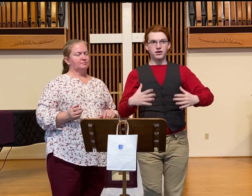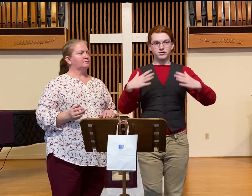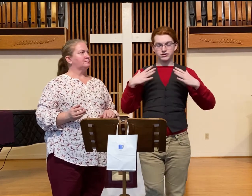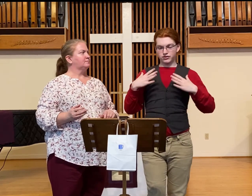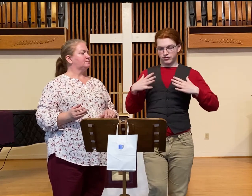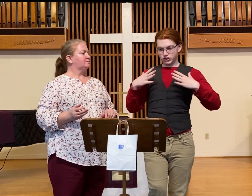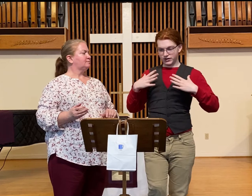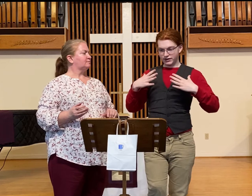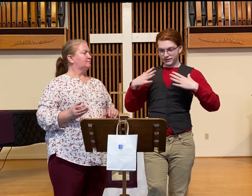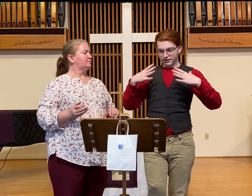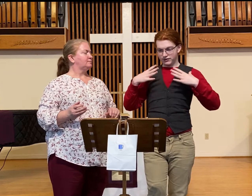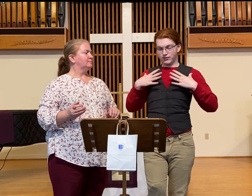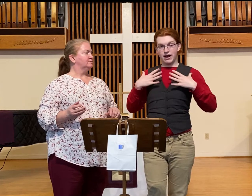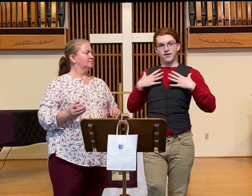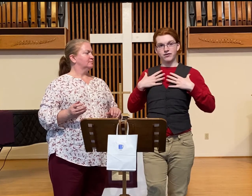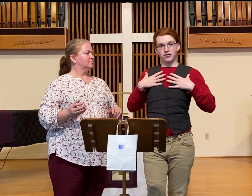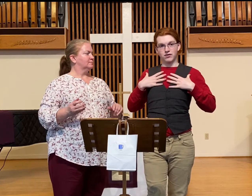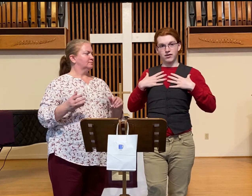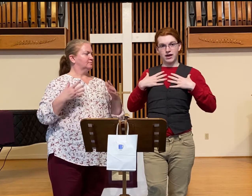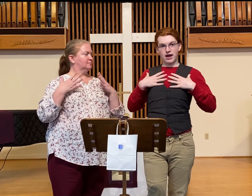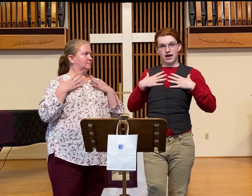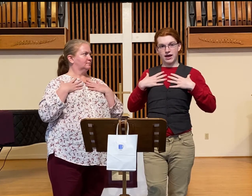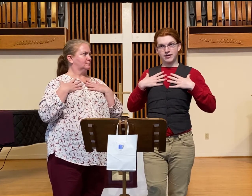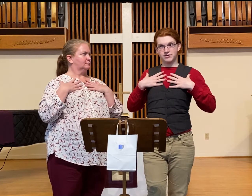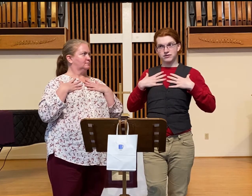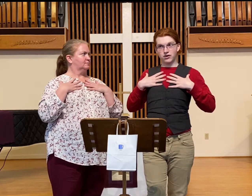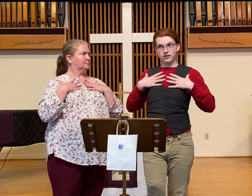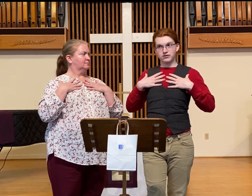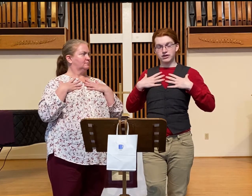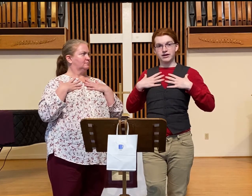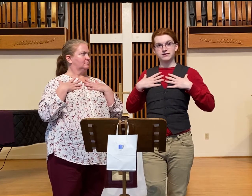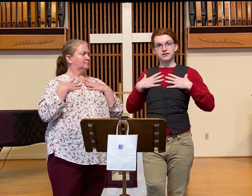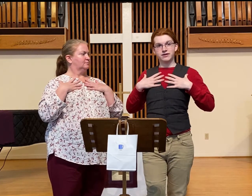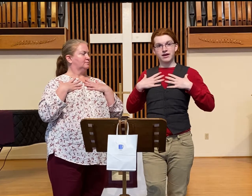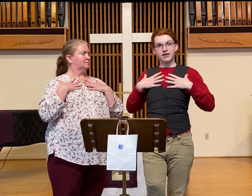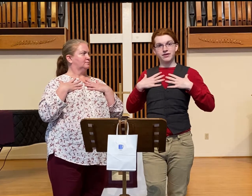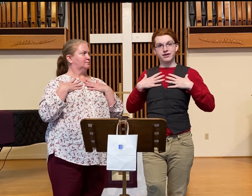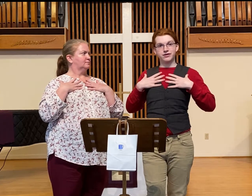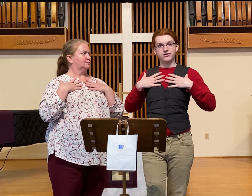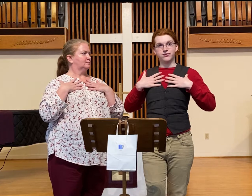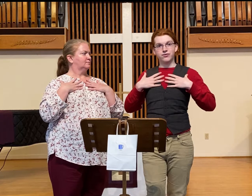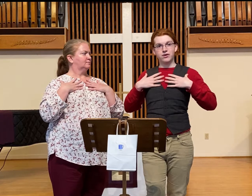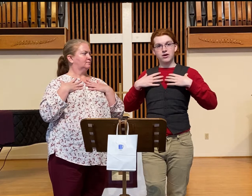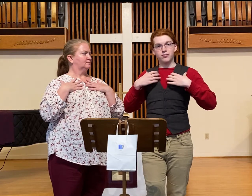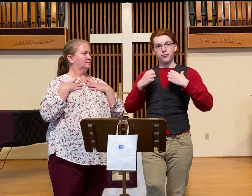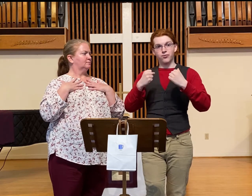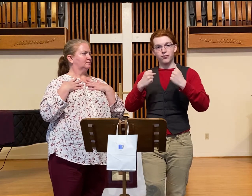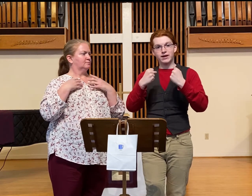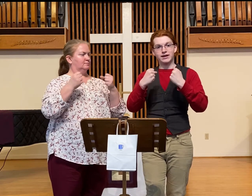So strength, you have your hands on your chest, and then you bring it out.